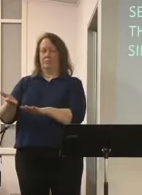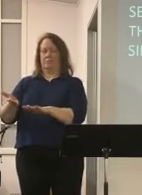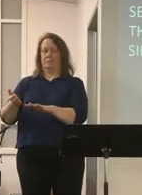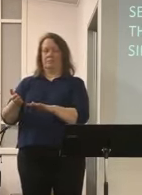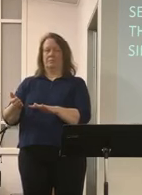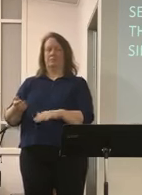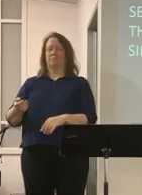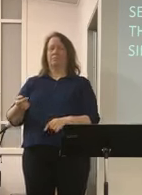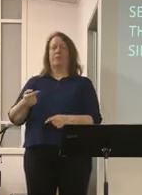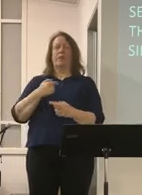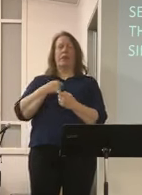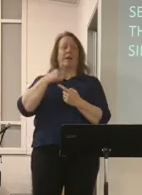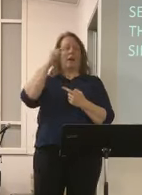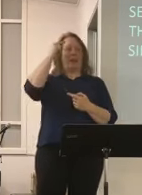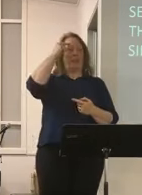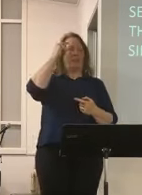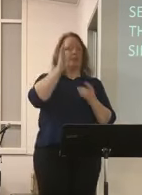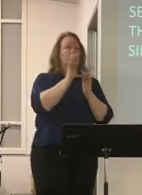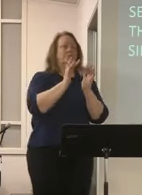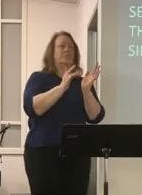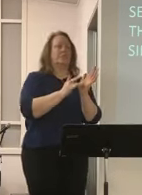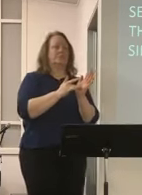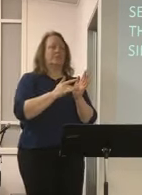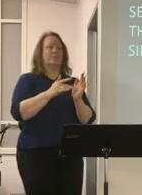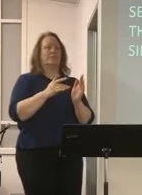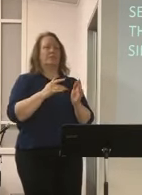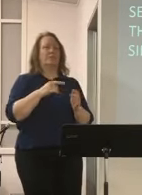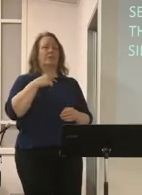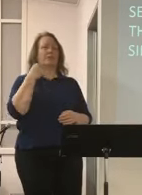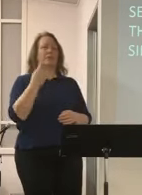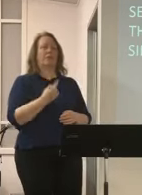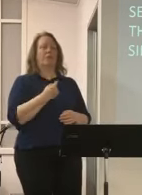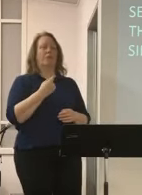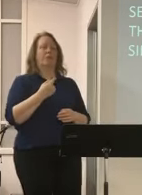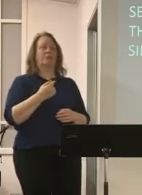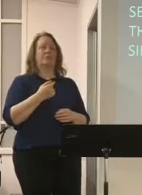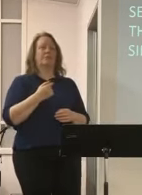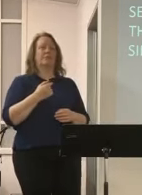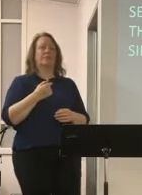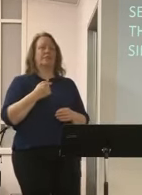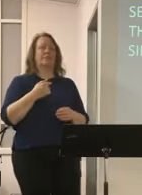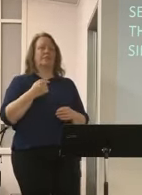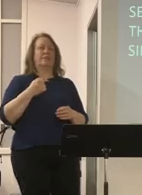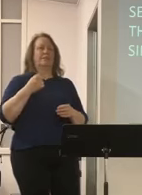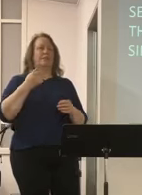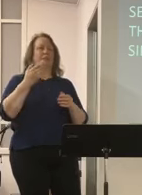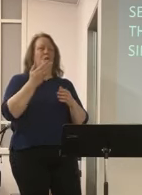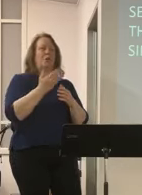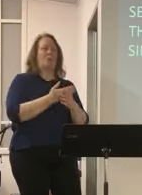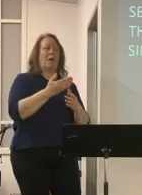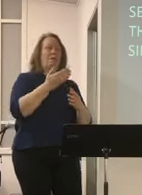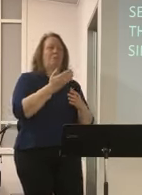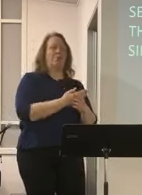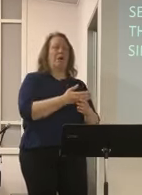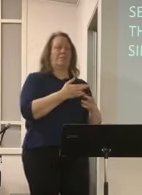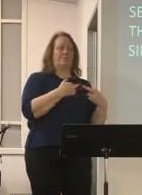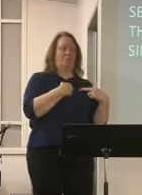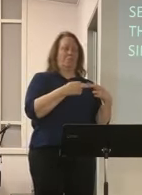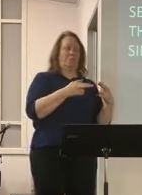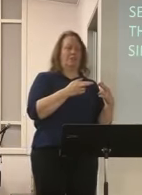Now, I think Jesus was always poking the bear. Y'all have a friend like